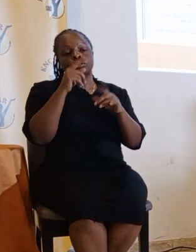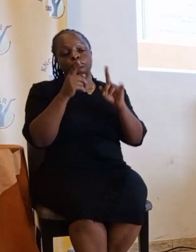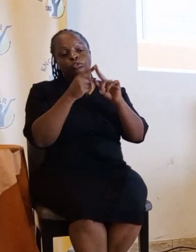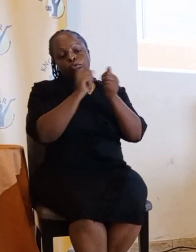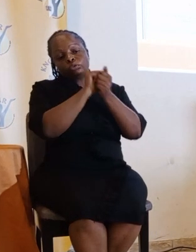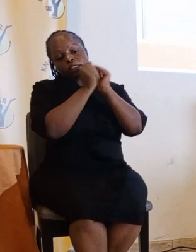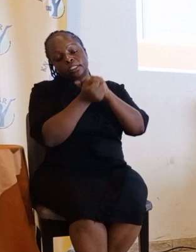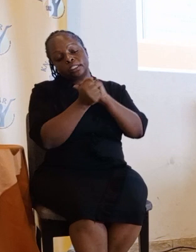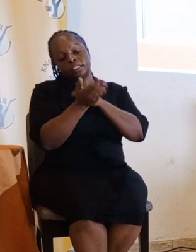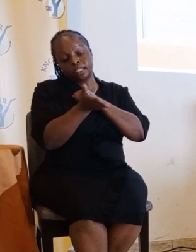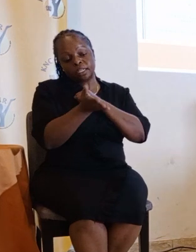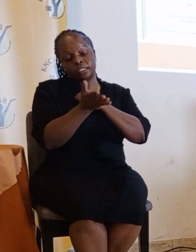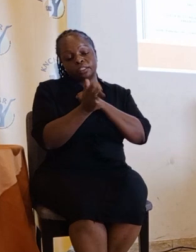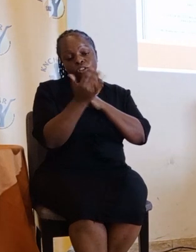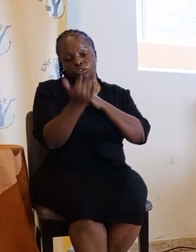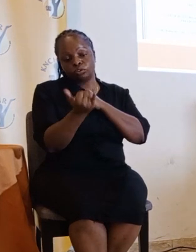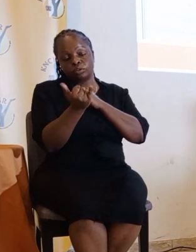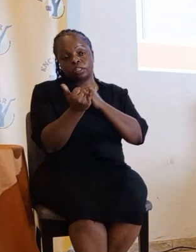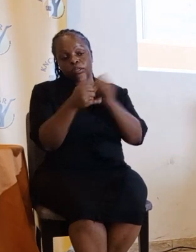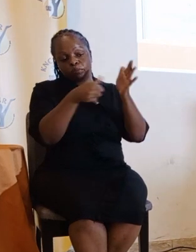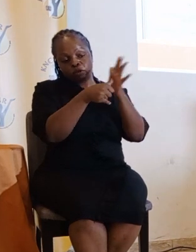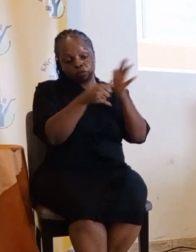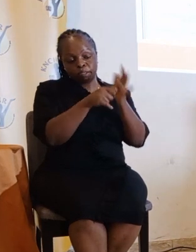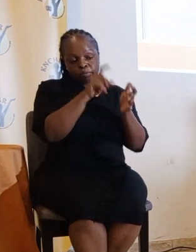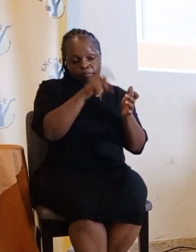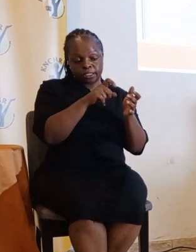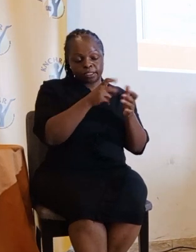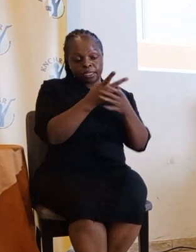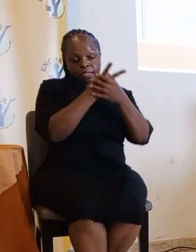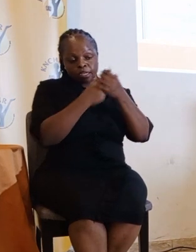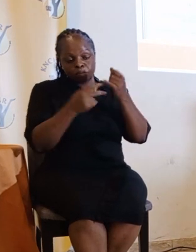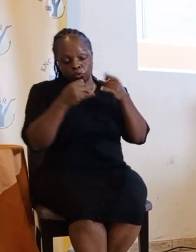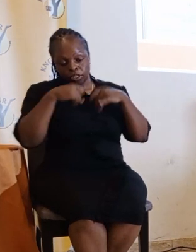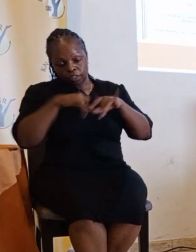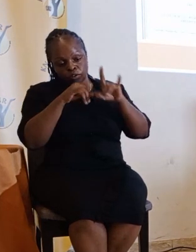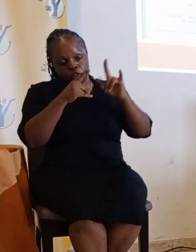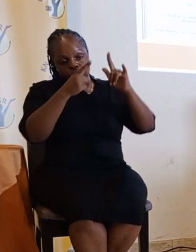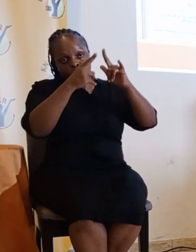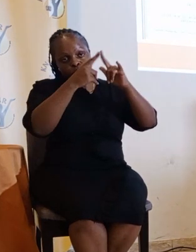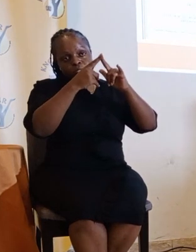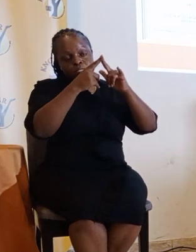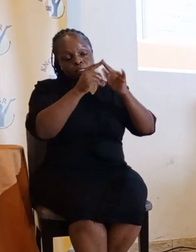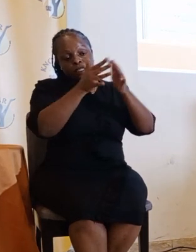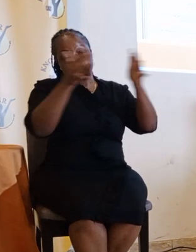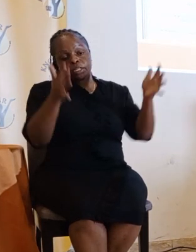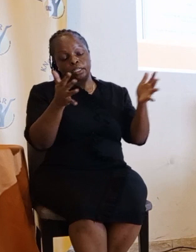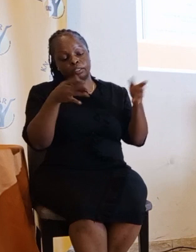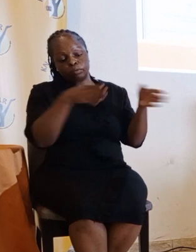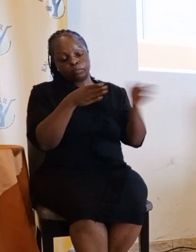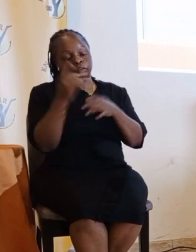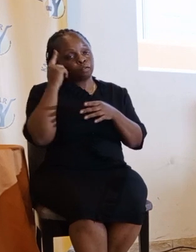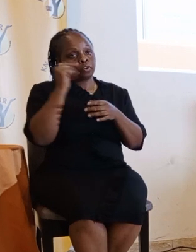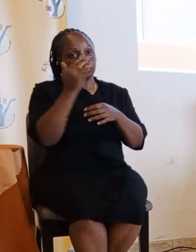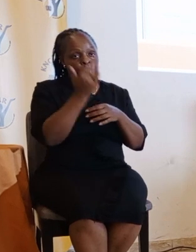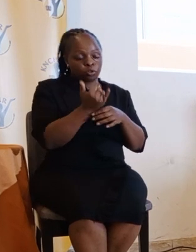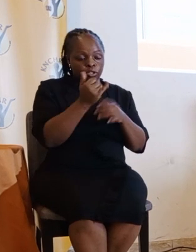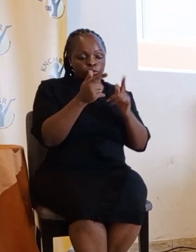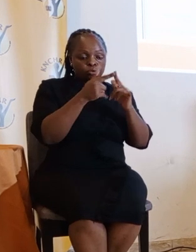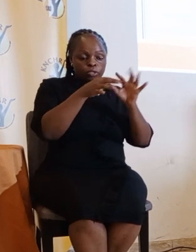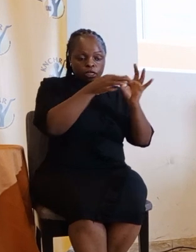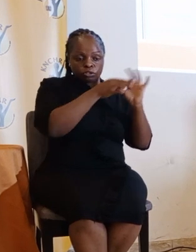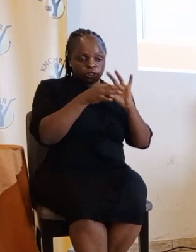current youth unemployment crisis should redouble efforts towards expansion of opportunities for the youth to